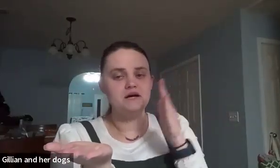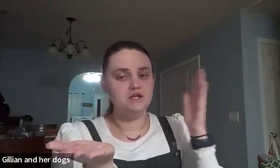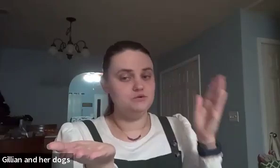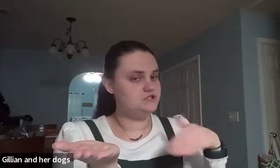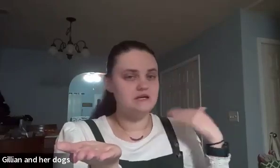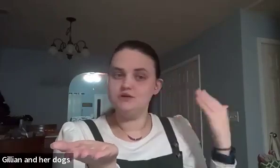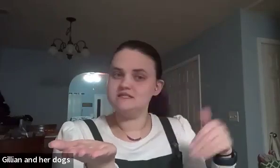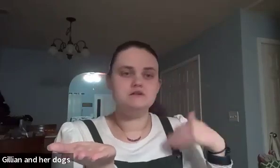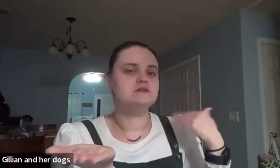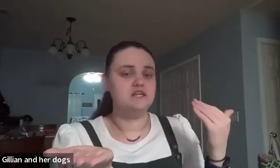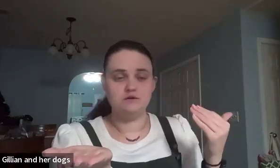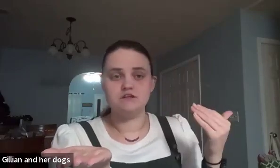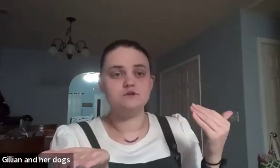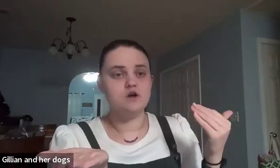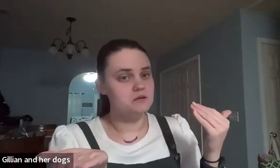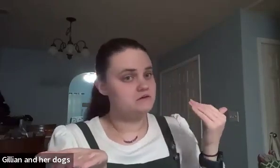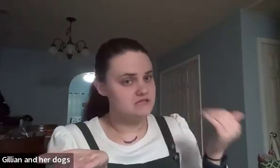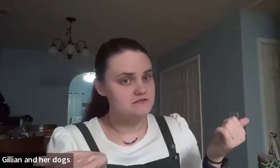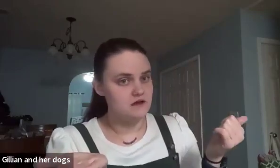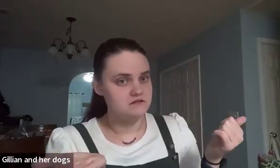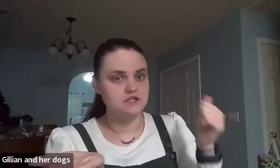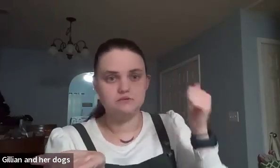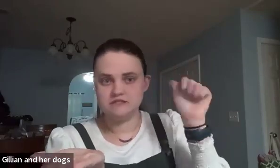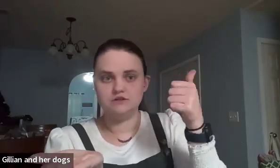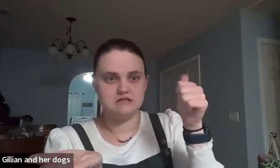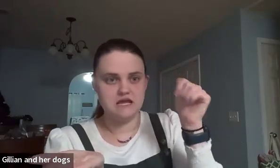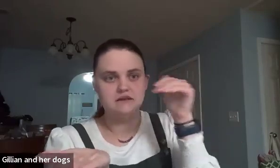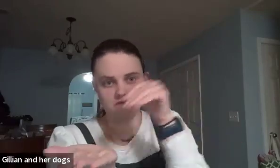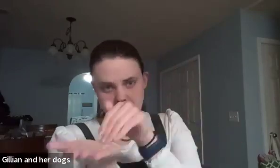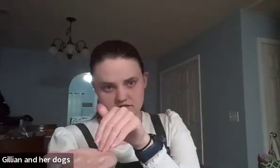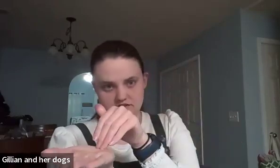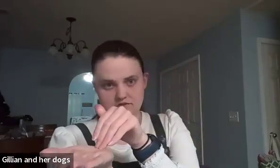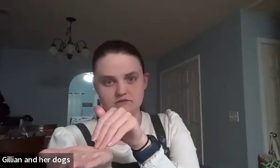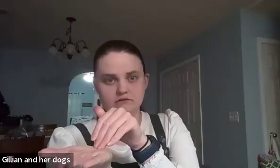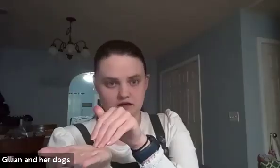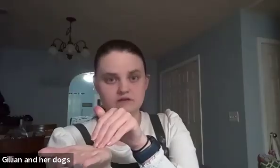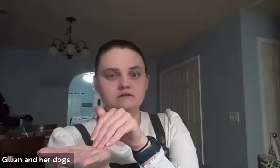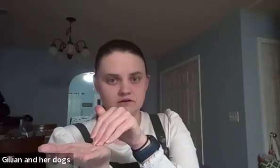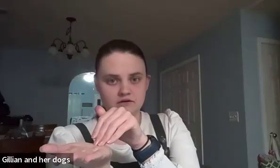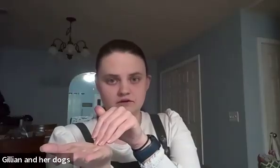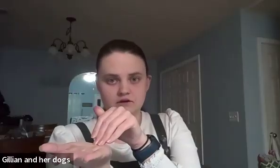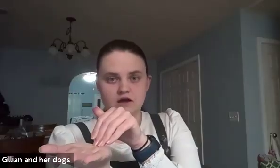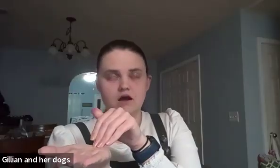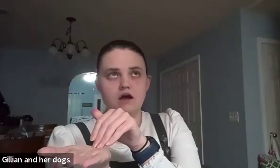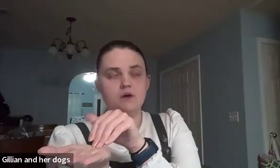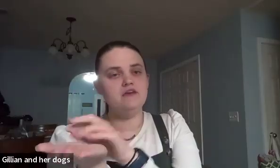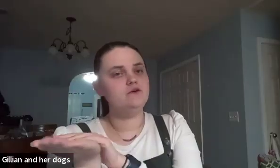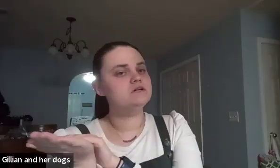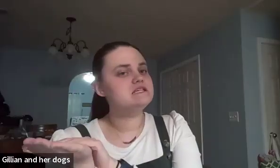but you would do, and you would still continue. So if you're talking about 10,000, you would still do 10,000, okay? If you were to